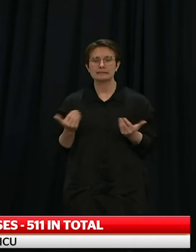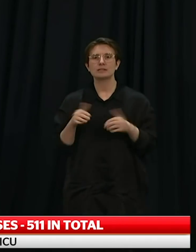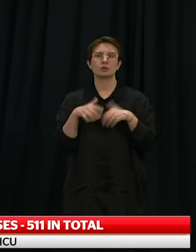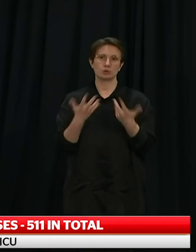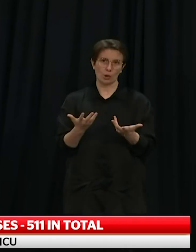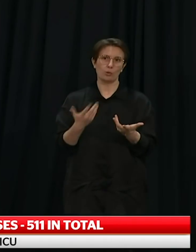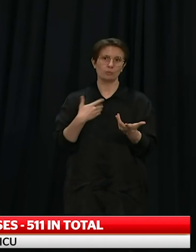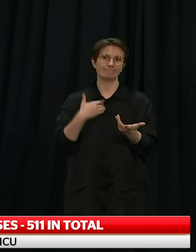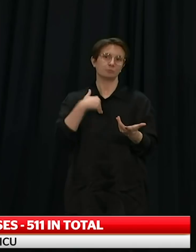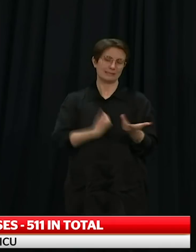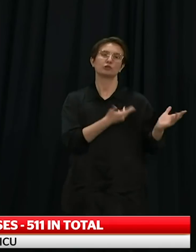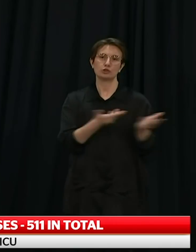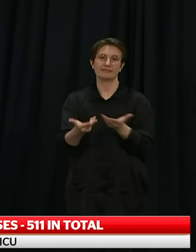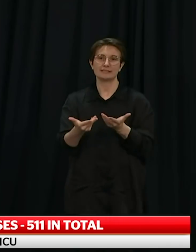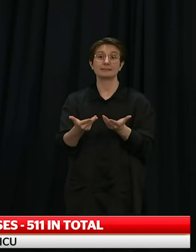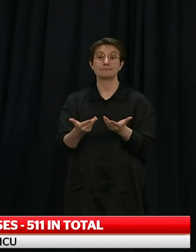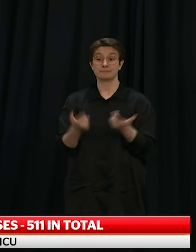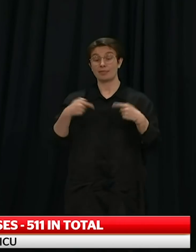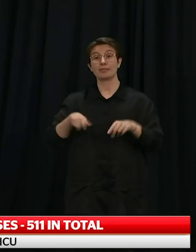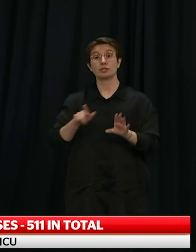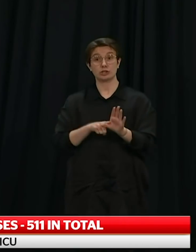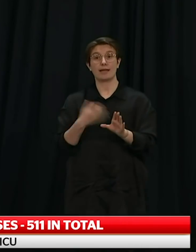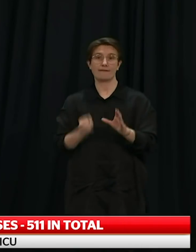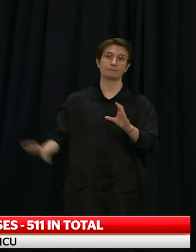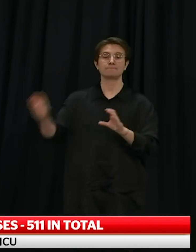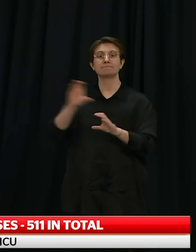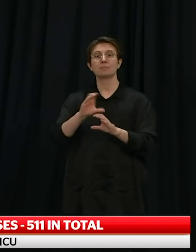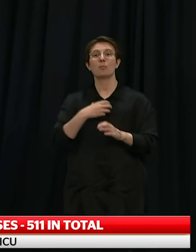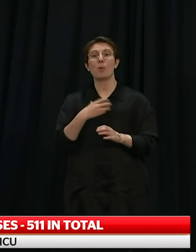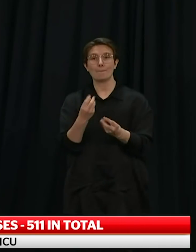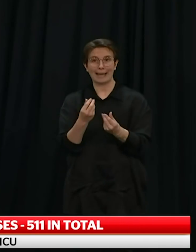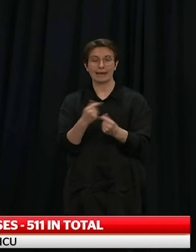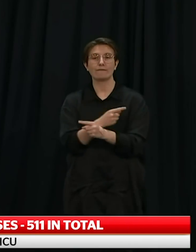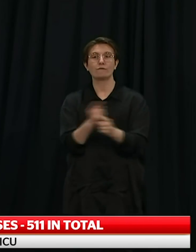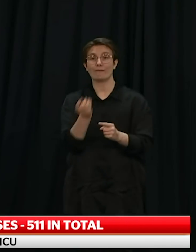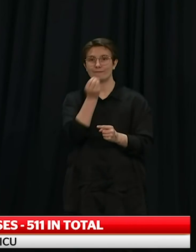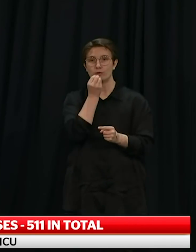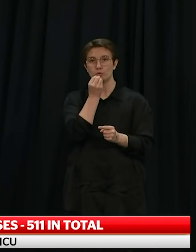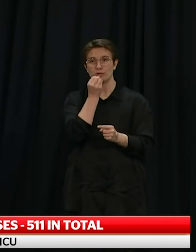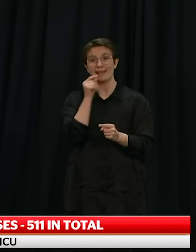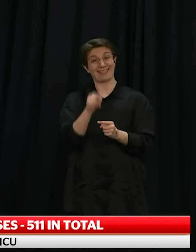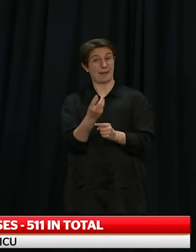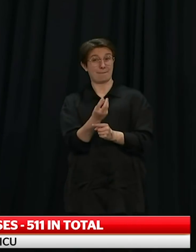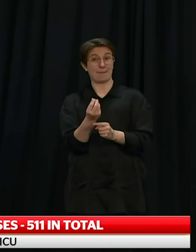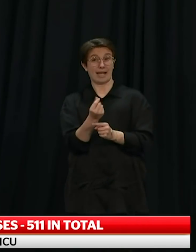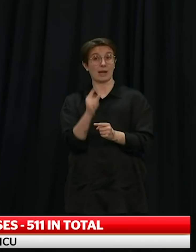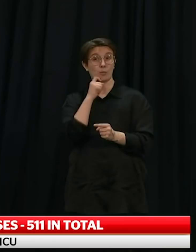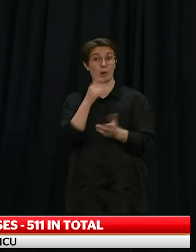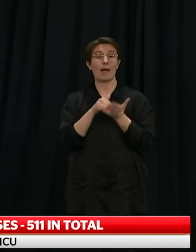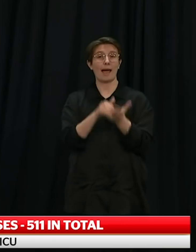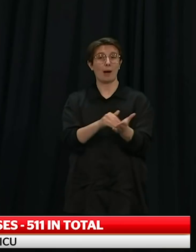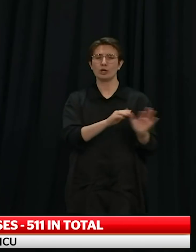Level 4. The extra funding will help with the distribution of an additional 60,000 food parcels and 10,000